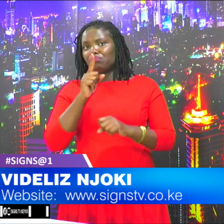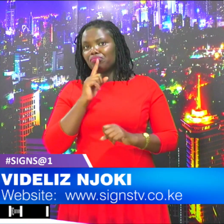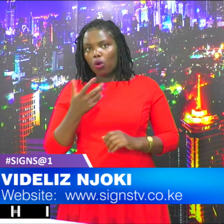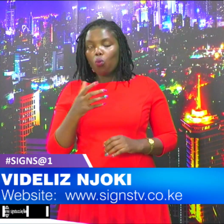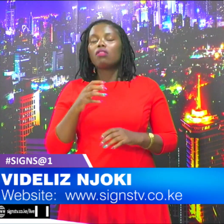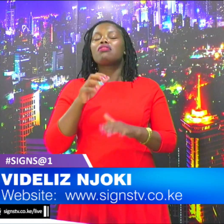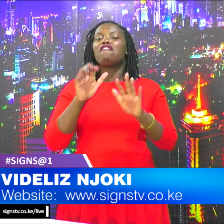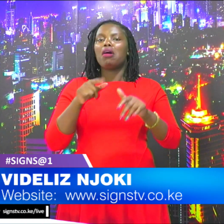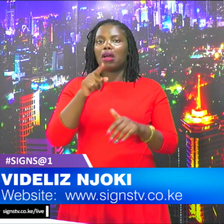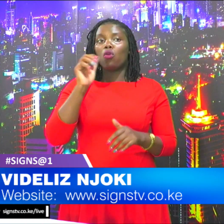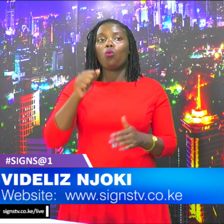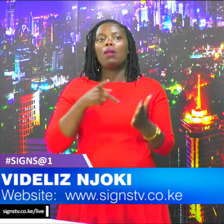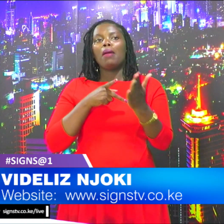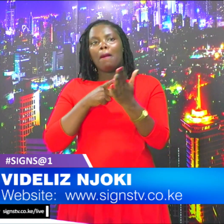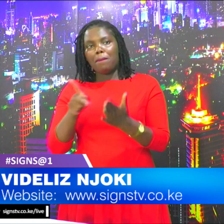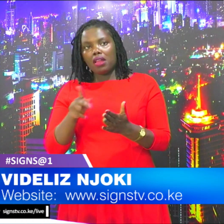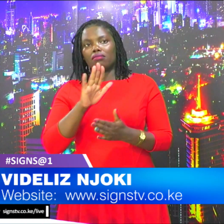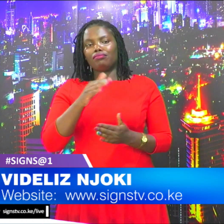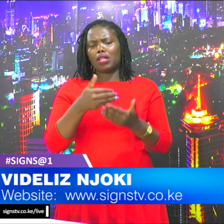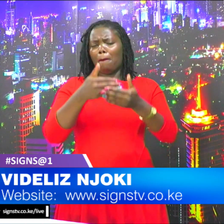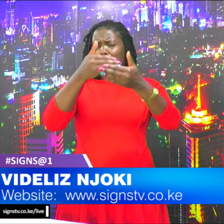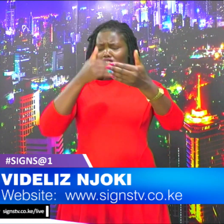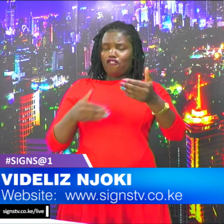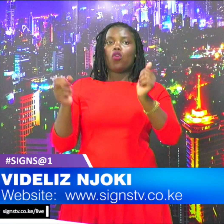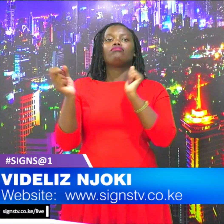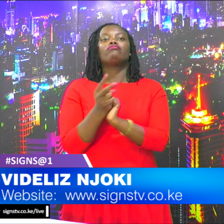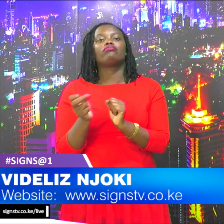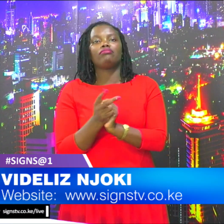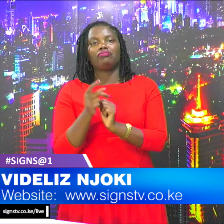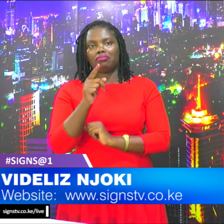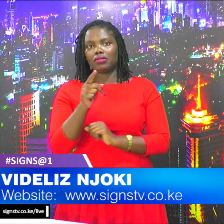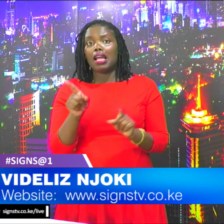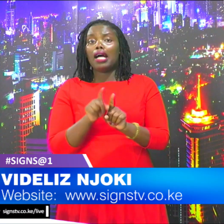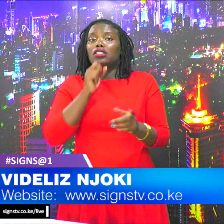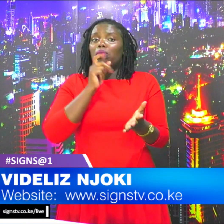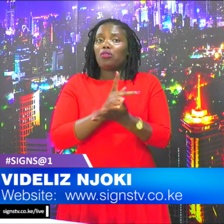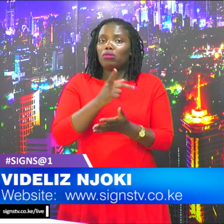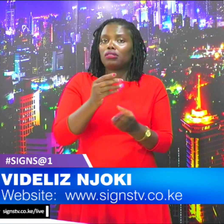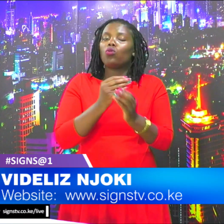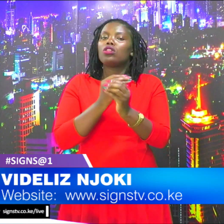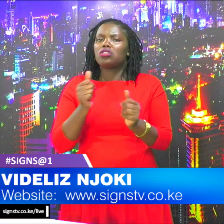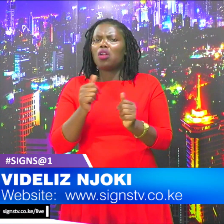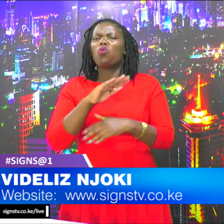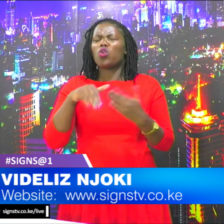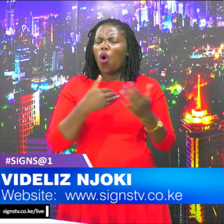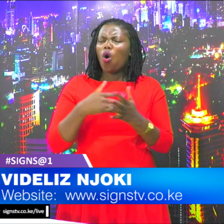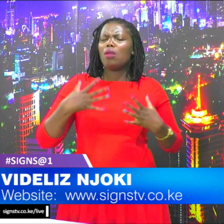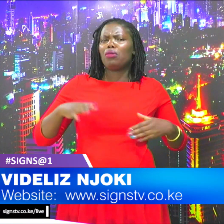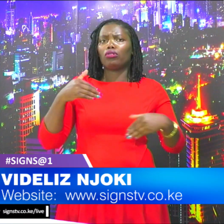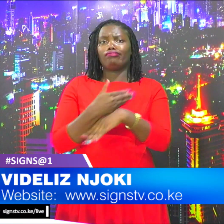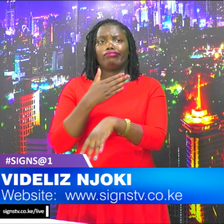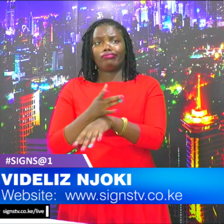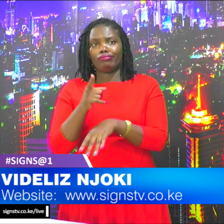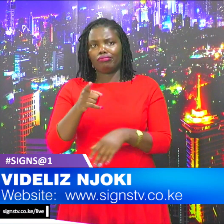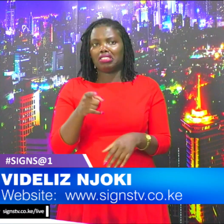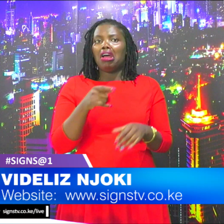on a 4-day tour on the Nyanza region, the head of state said that the farmers will be paid their dues before December